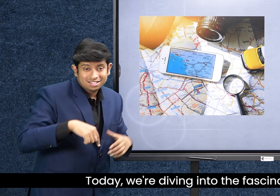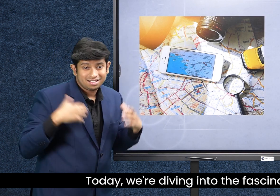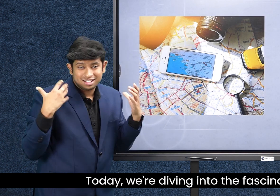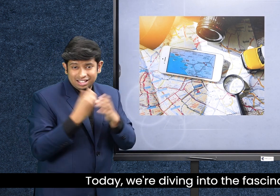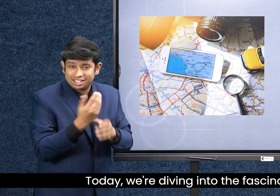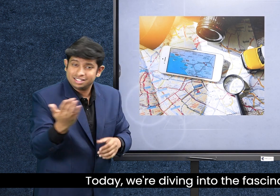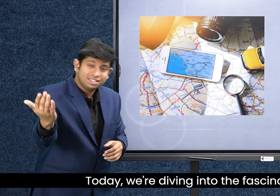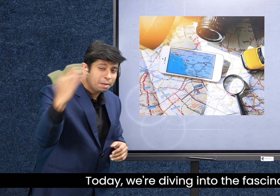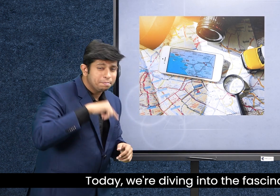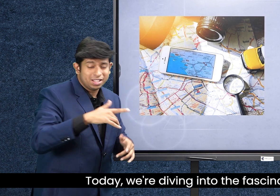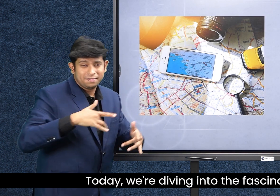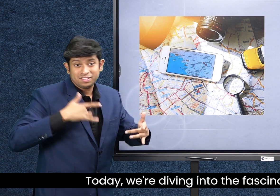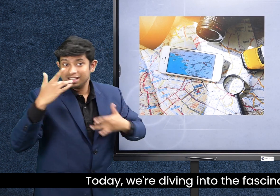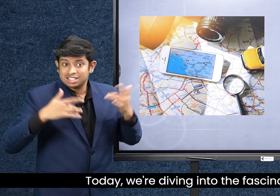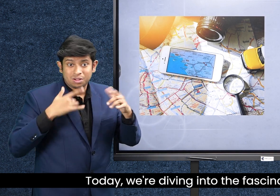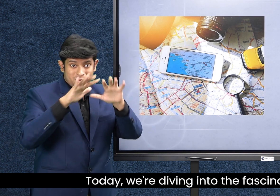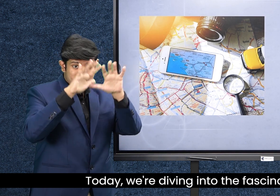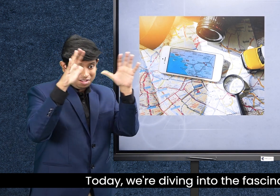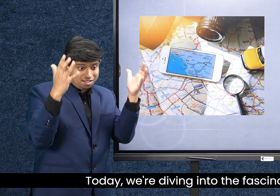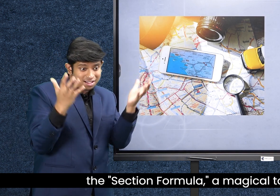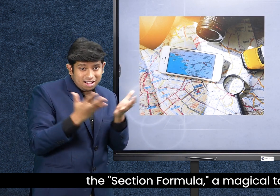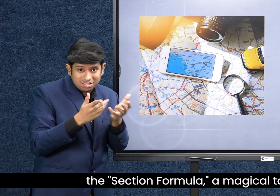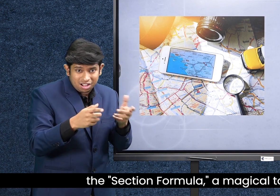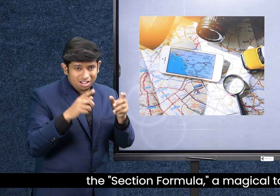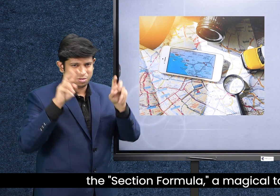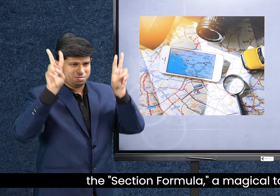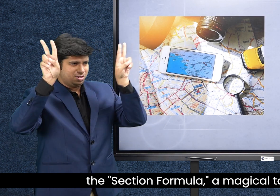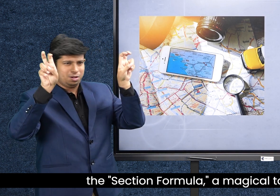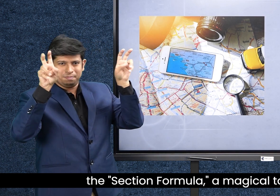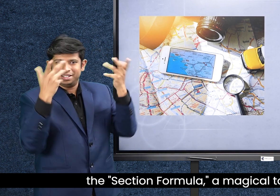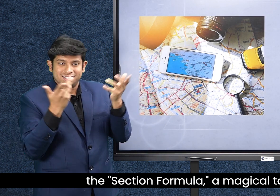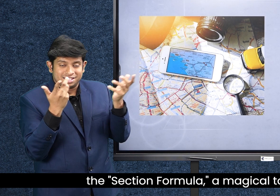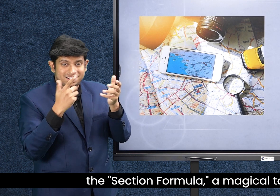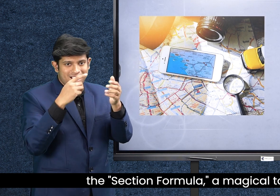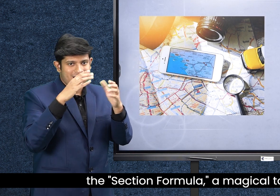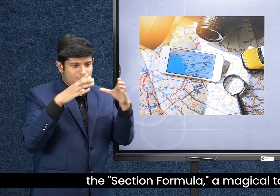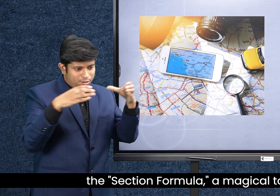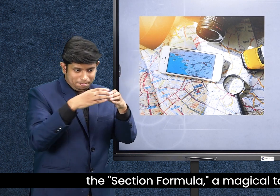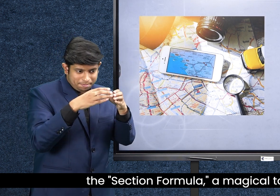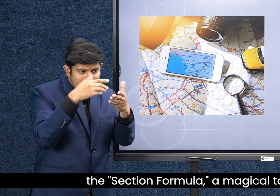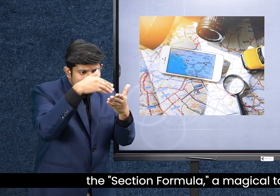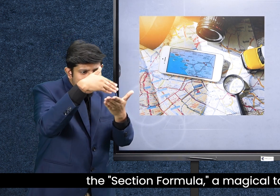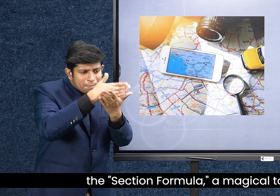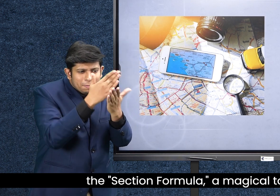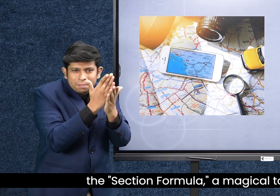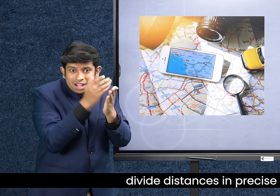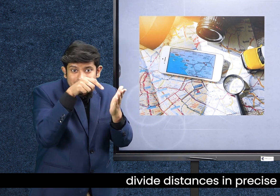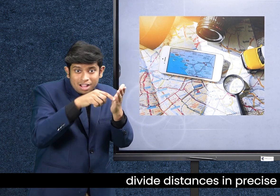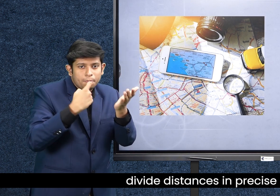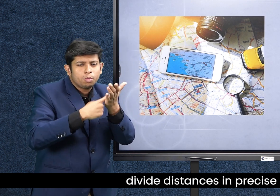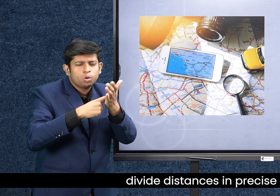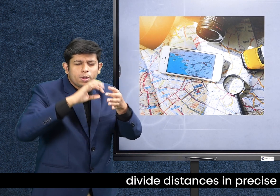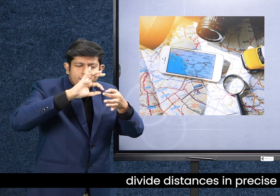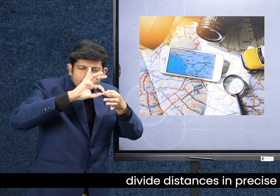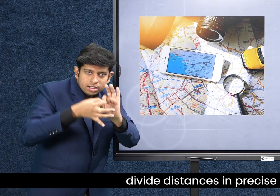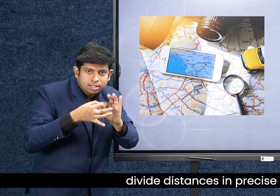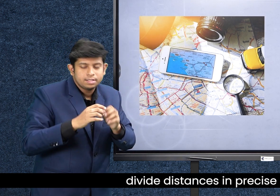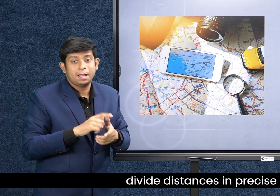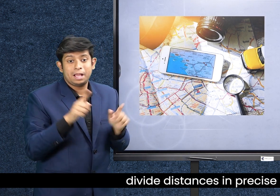Today, we are diving into the fascinating world of the section formula, a magical tool that let us divide distances in precise